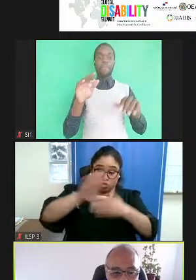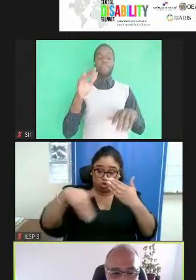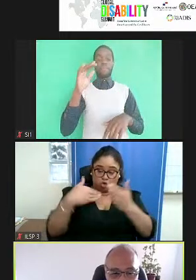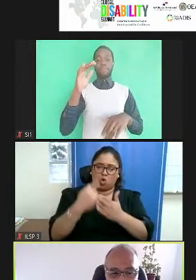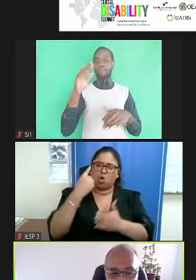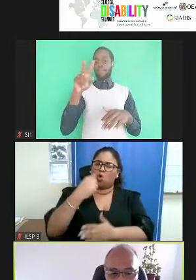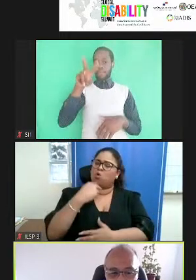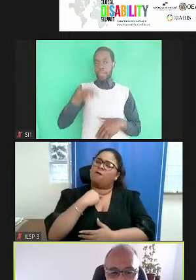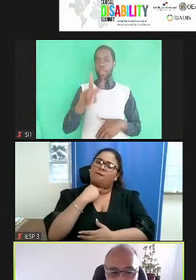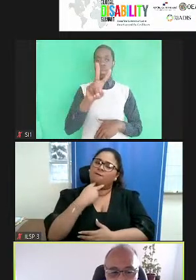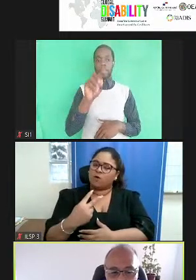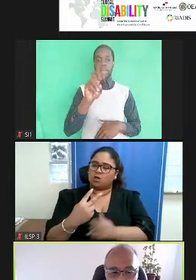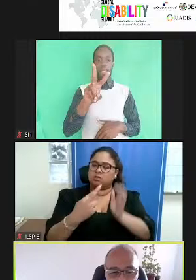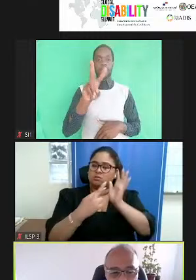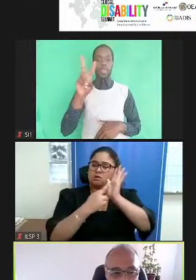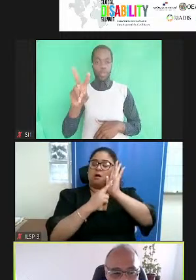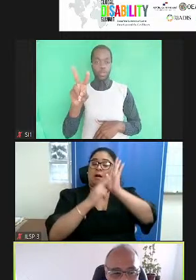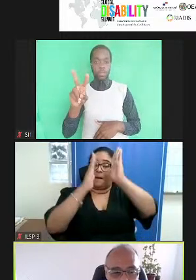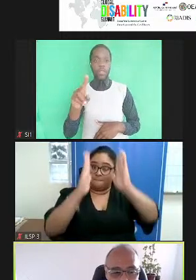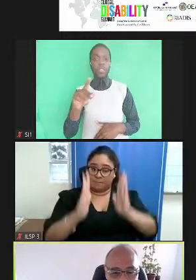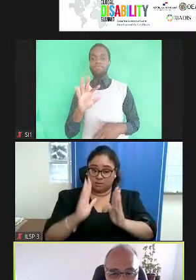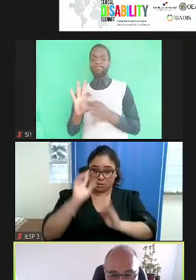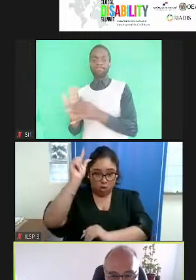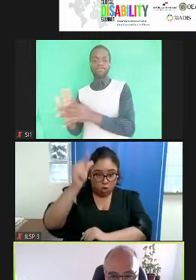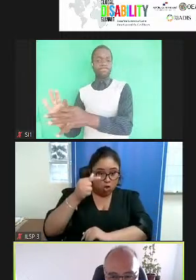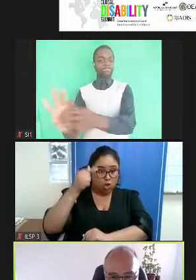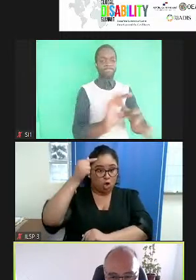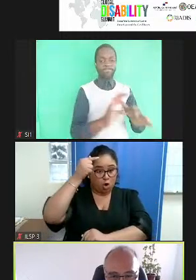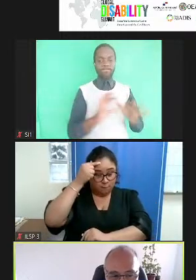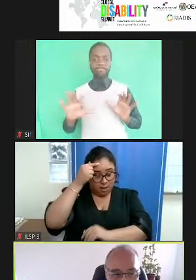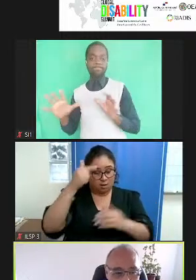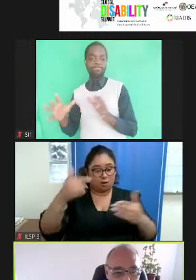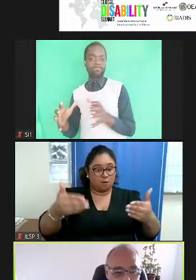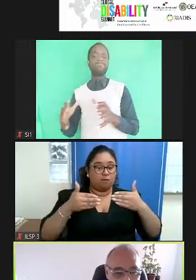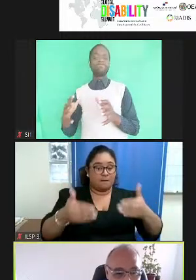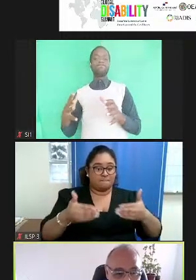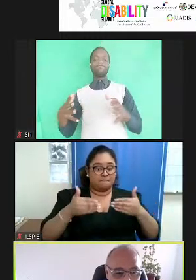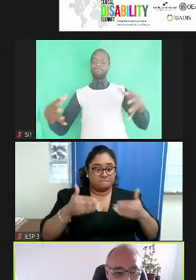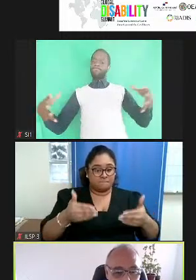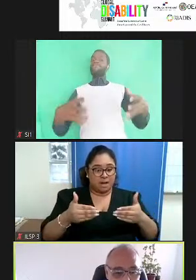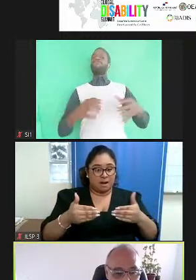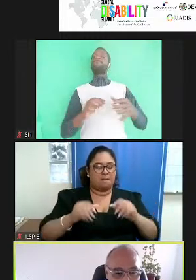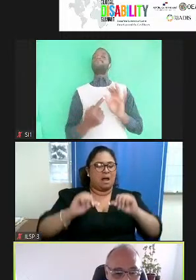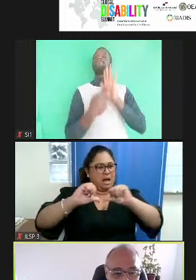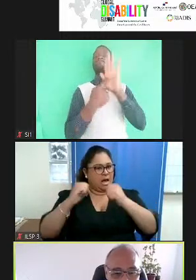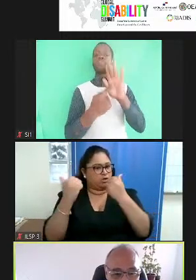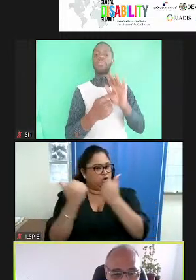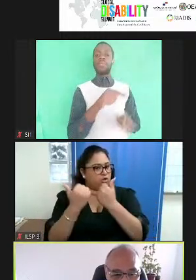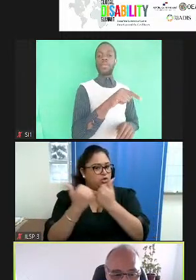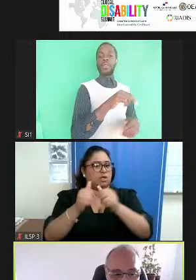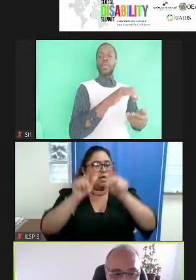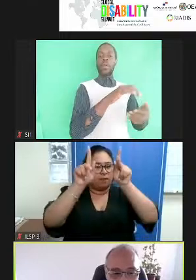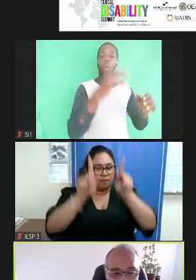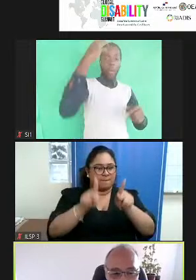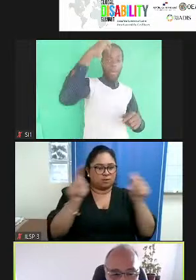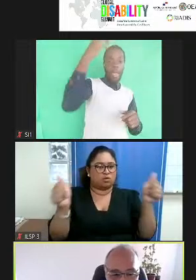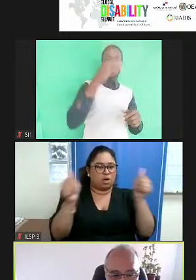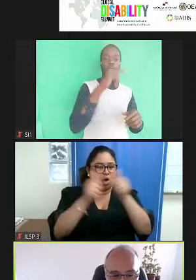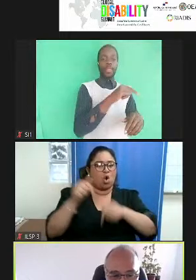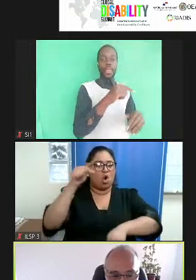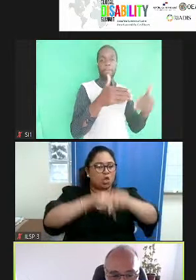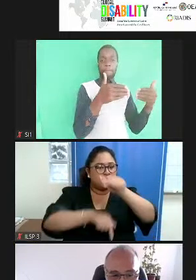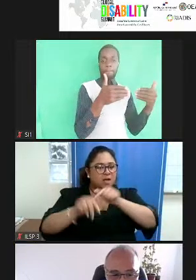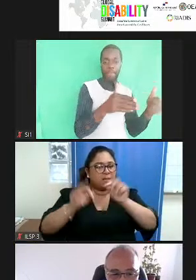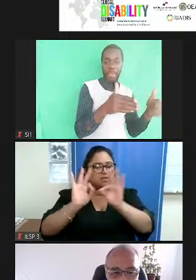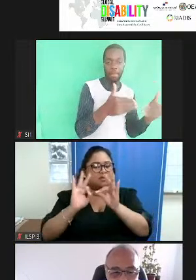all joined together in a symbol voice representatives of the government of the republic of panama organizations of persons with